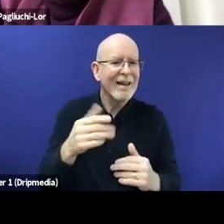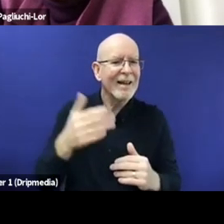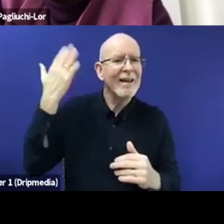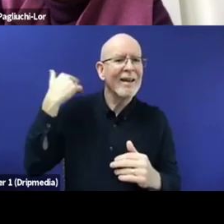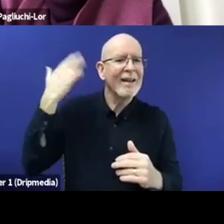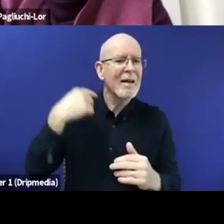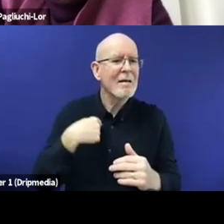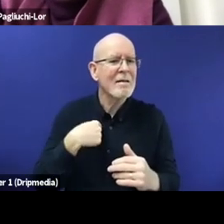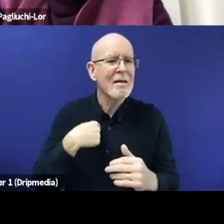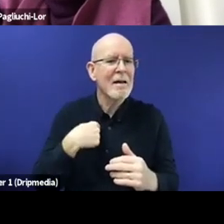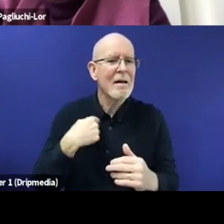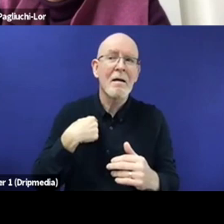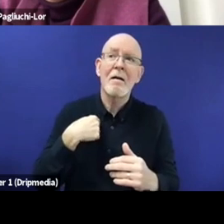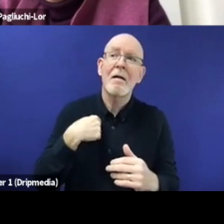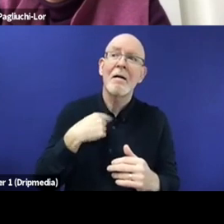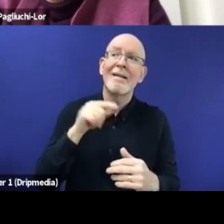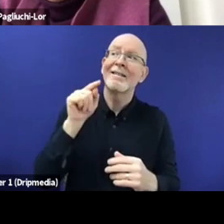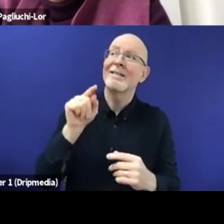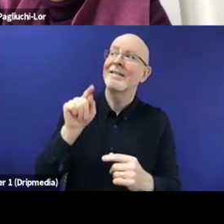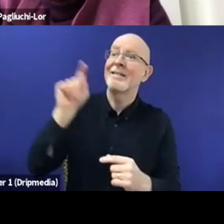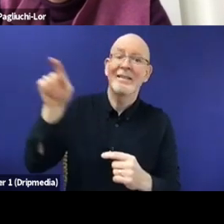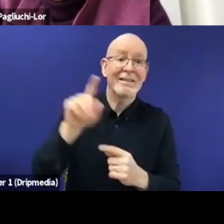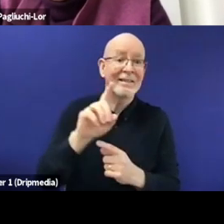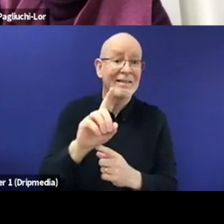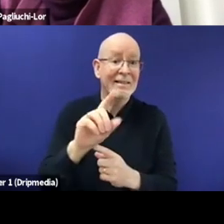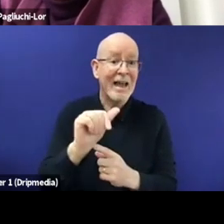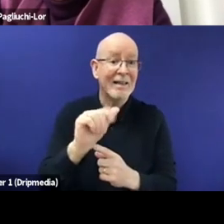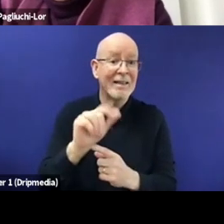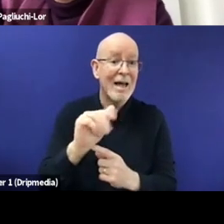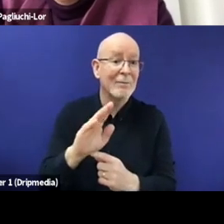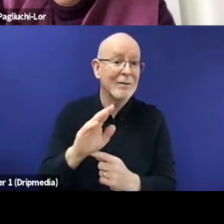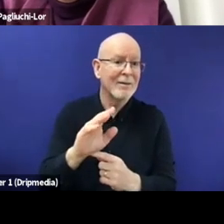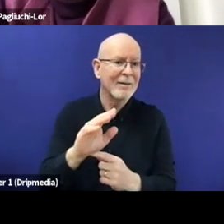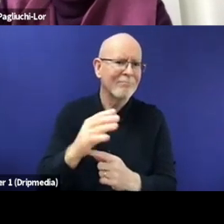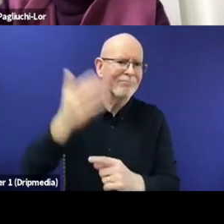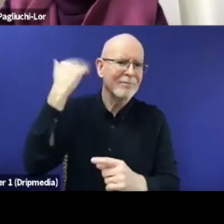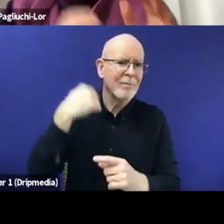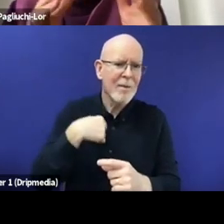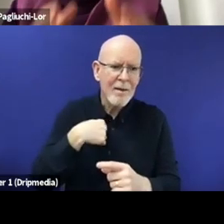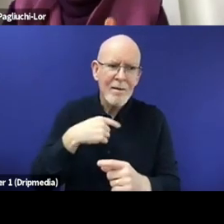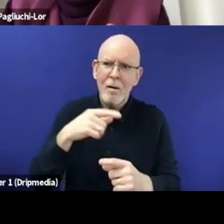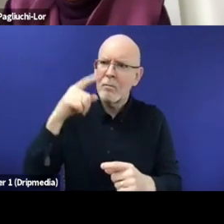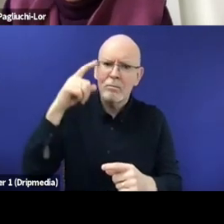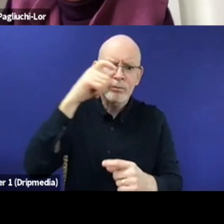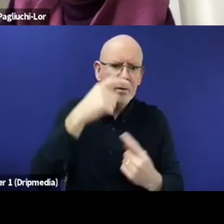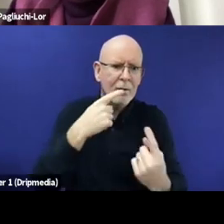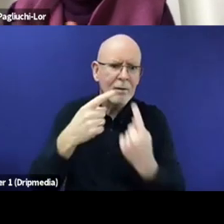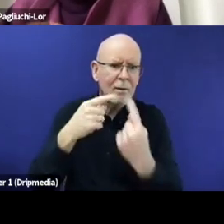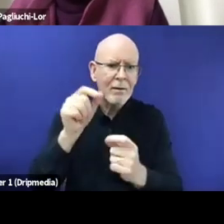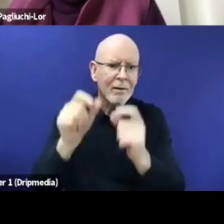saw me as the gatekeeper. So I was the one who had to be defended, who had to be